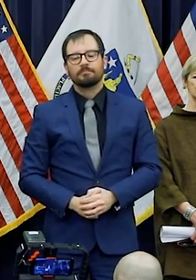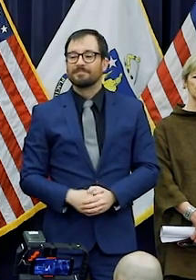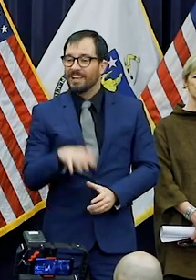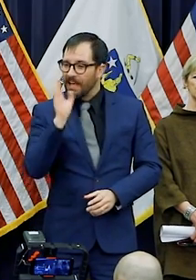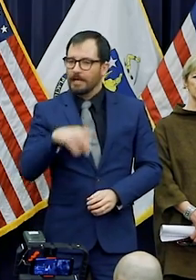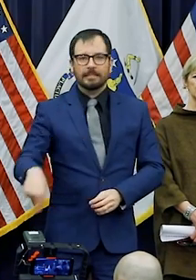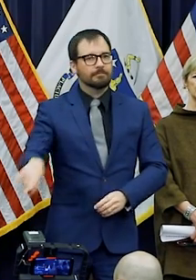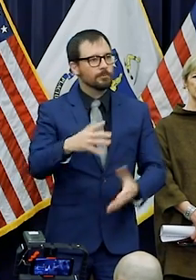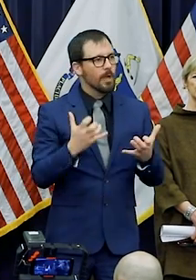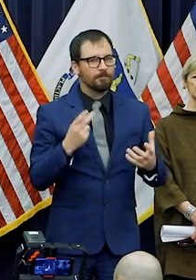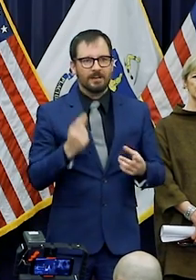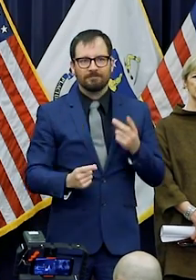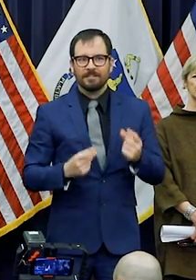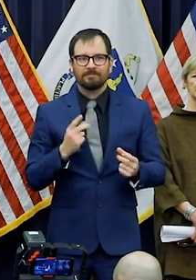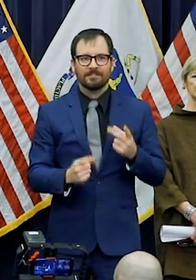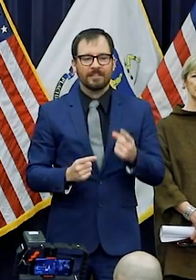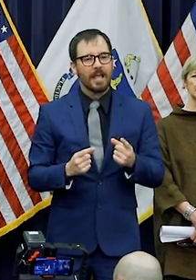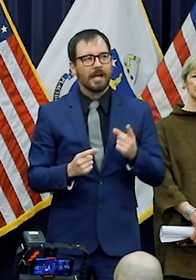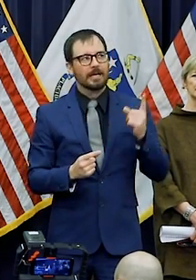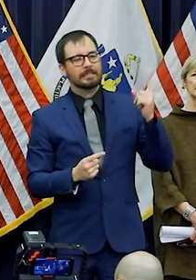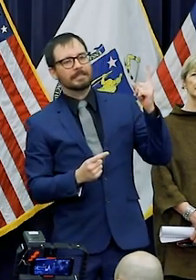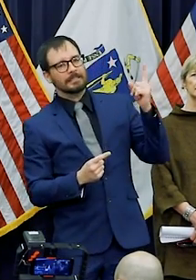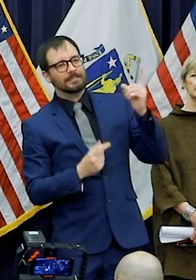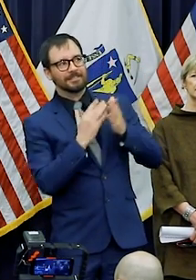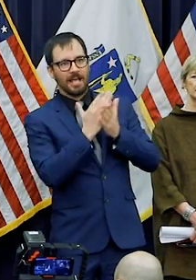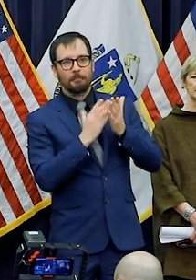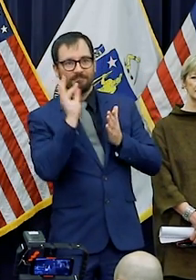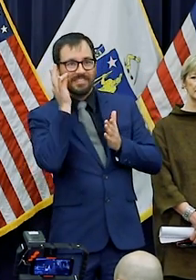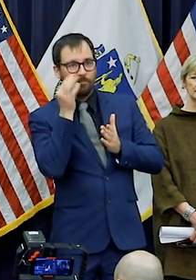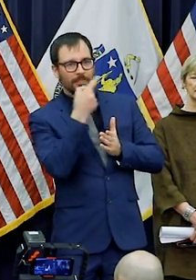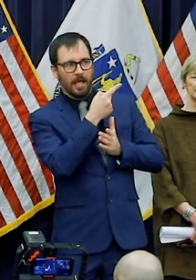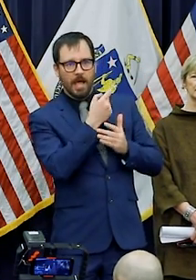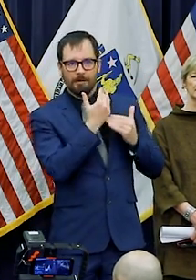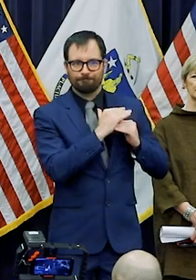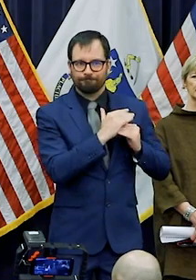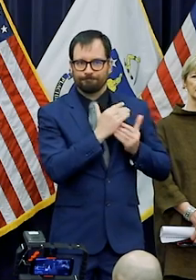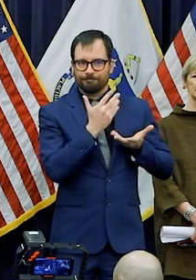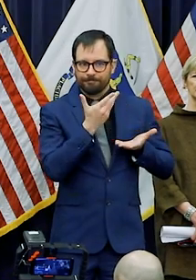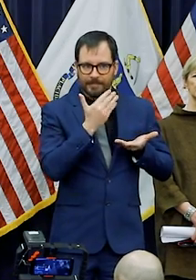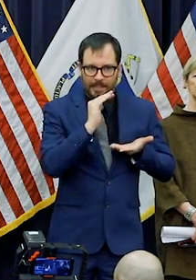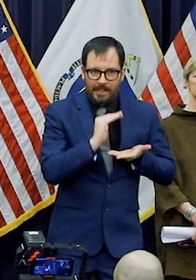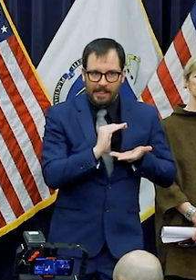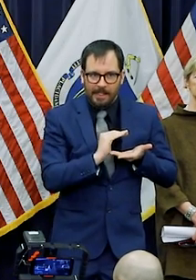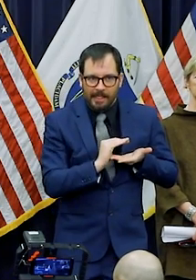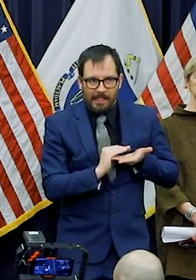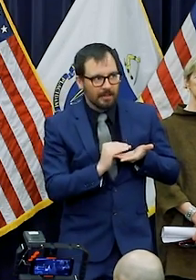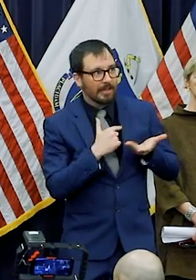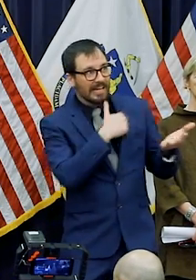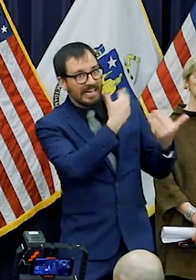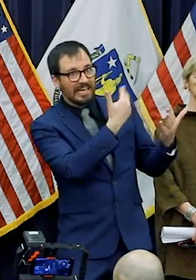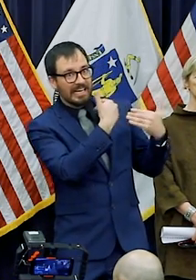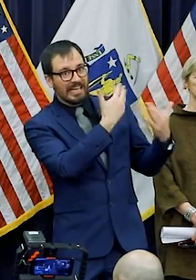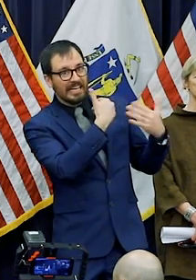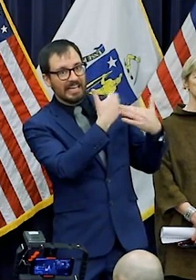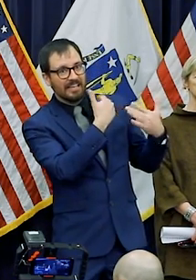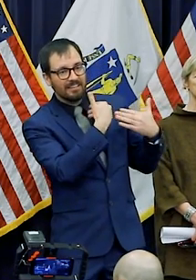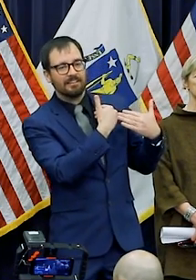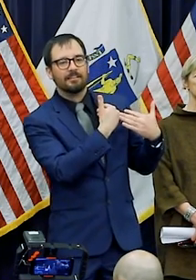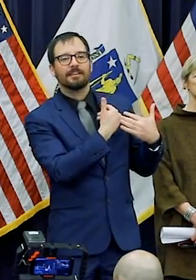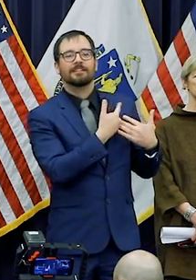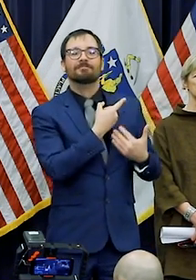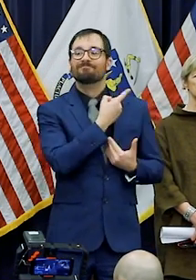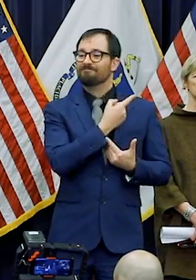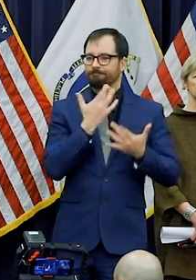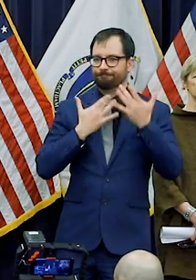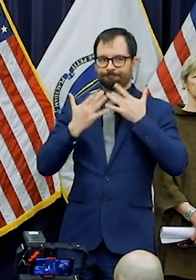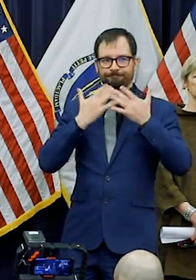to federal level shortages that Massachusetts and many other states are facing. We are moving as quickly as we can, And we